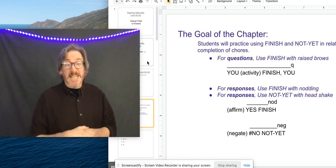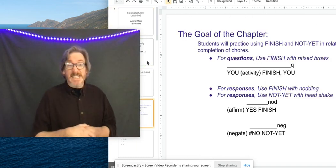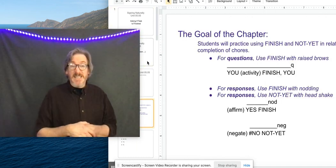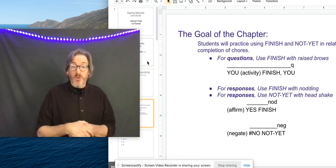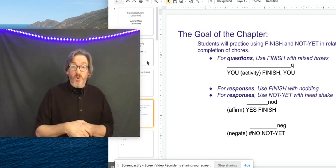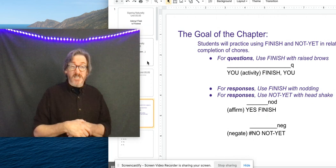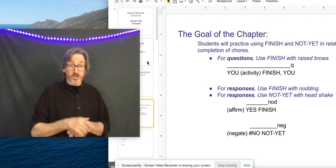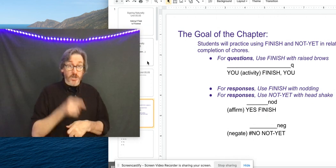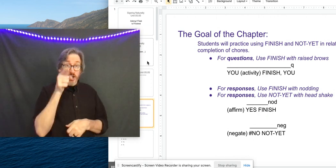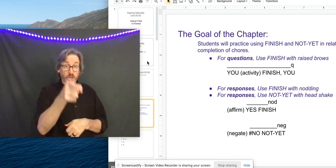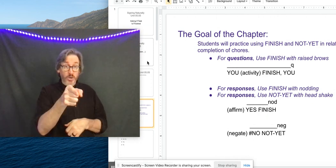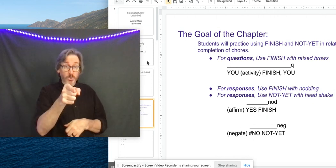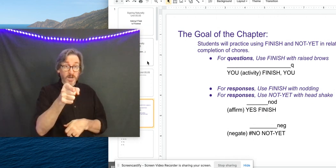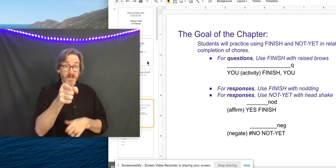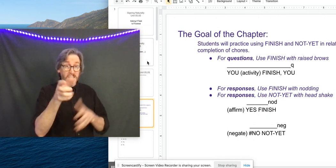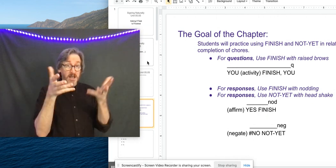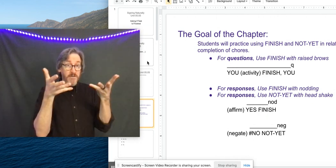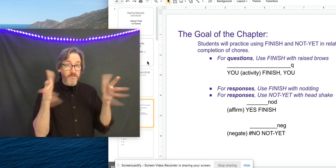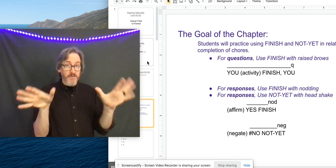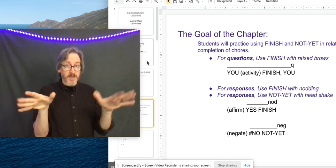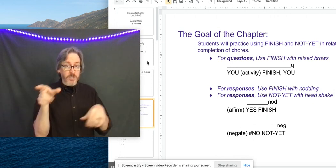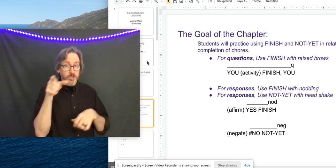so it's a simple question. You